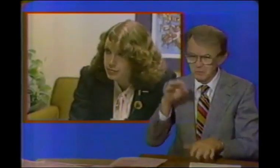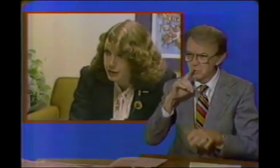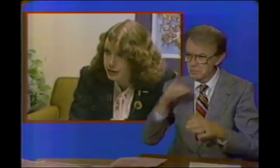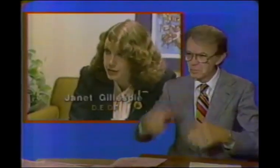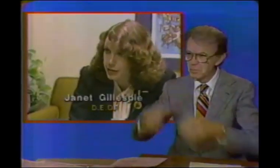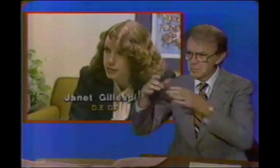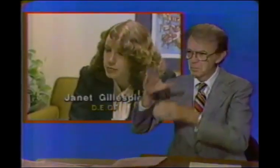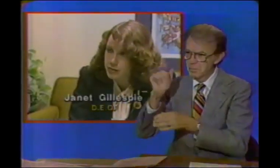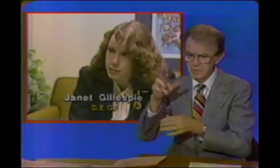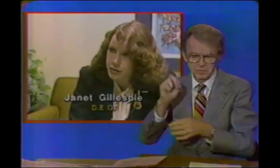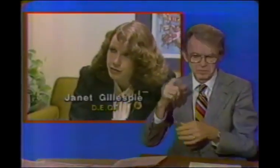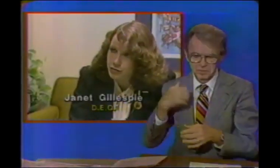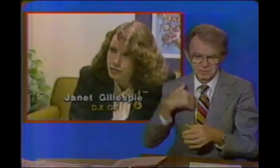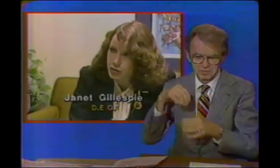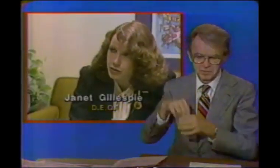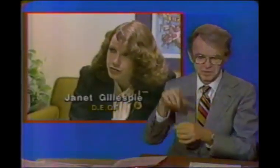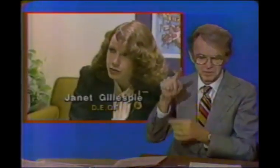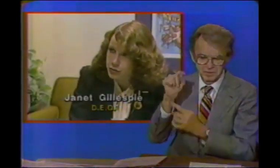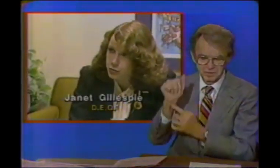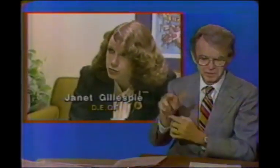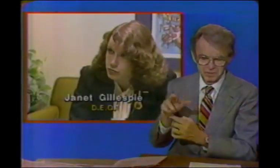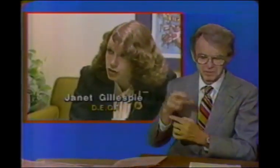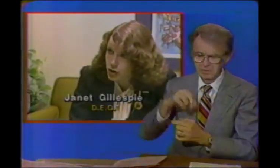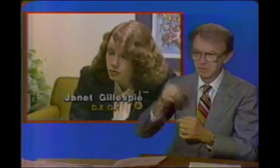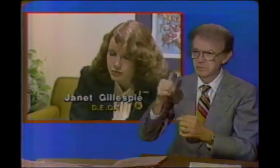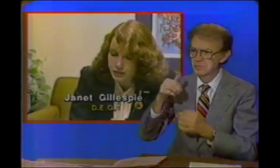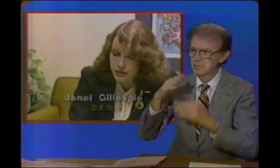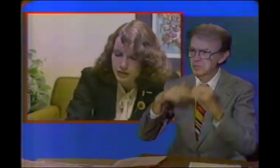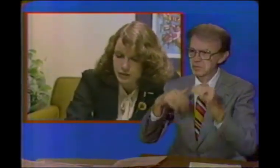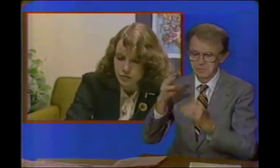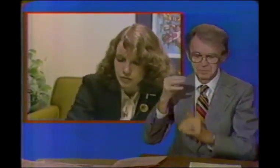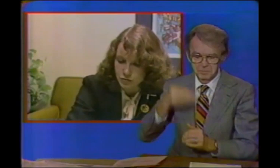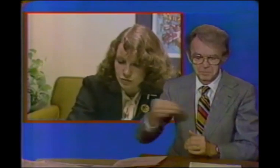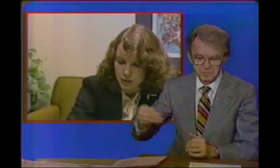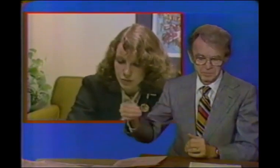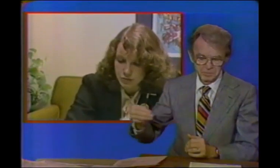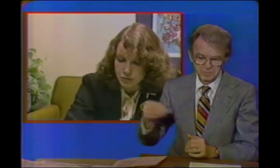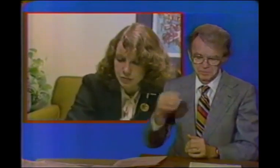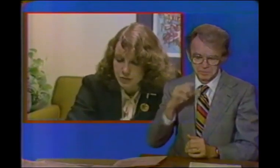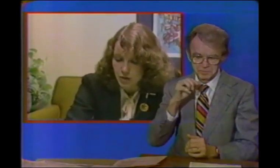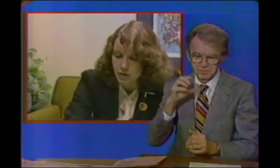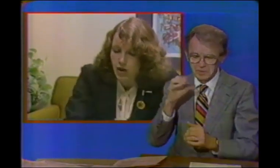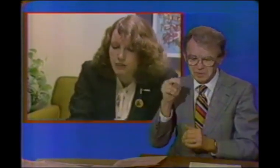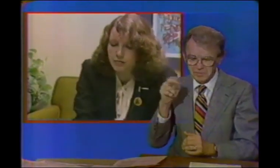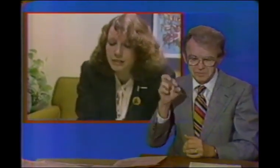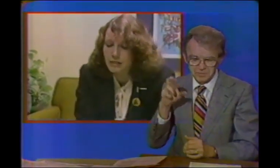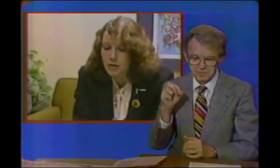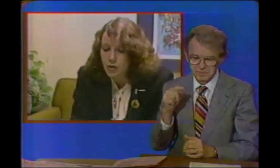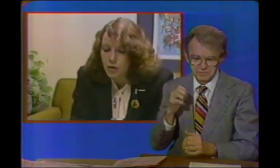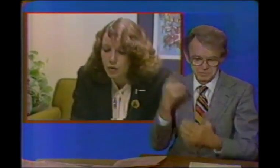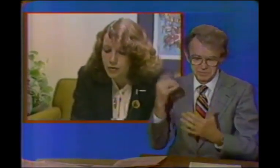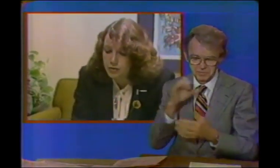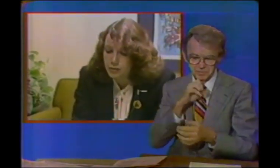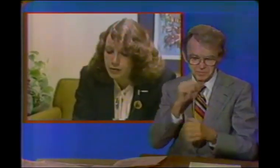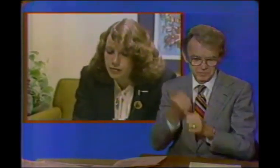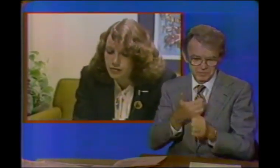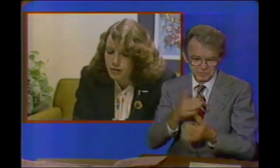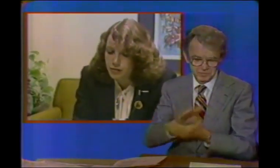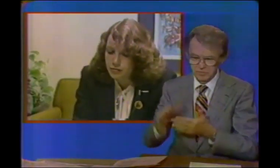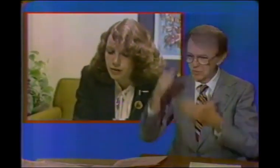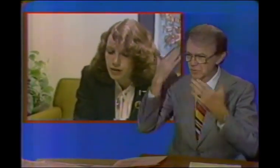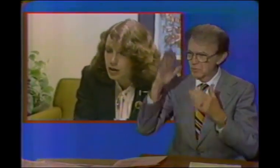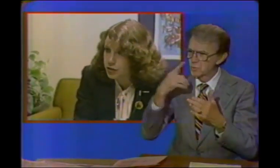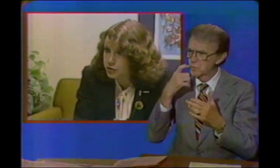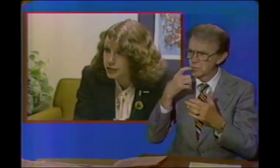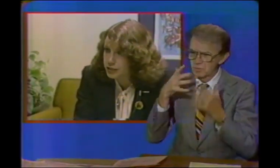barrels buried there, but they're barrels full of either tar roofing that they use. This flat roof needs to be tarred often. Or they're barrels